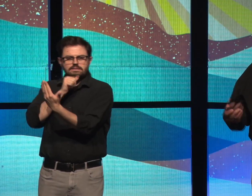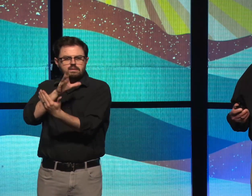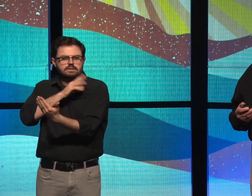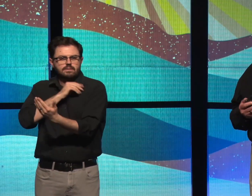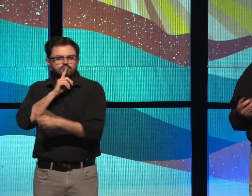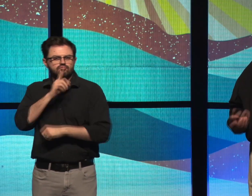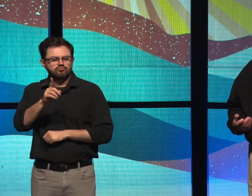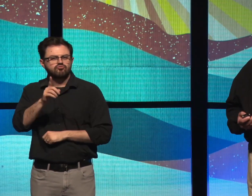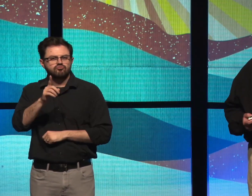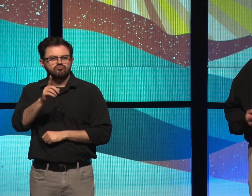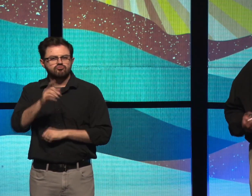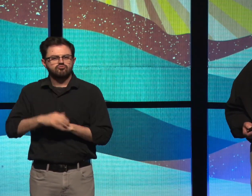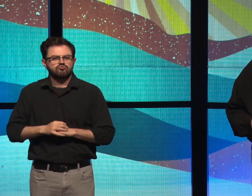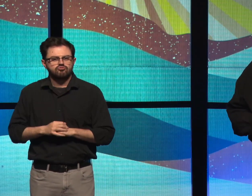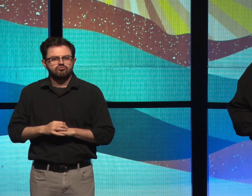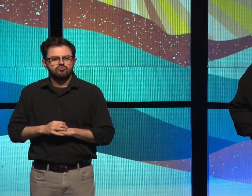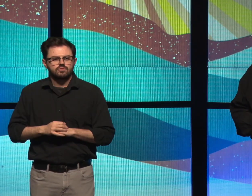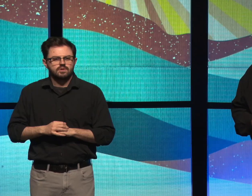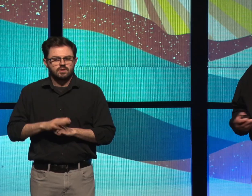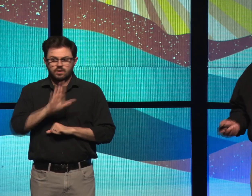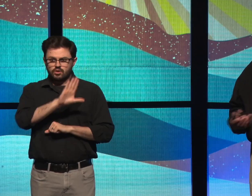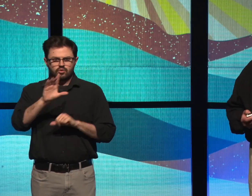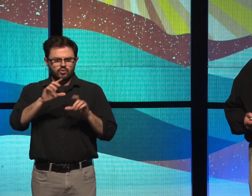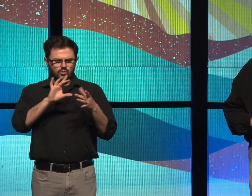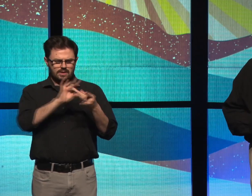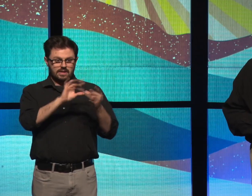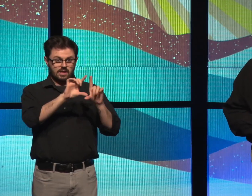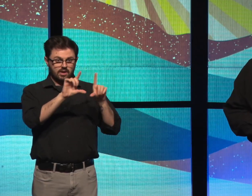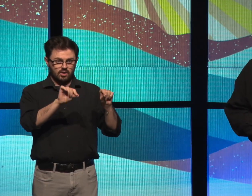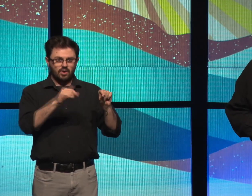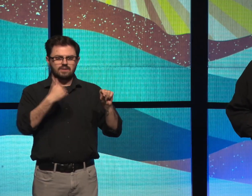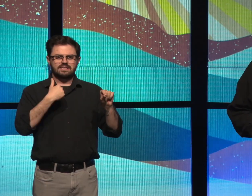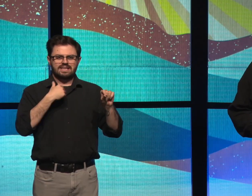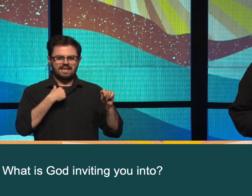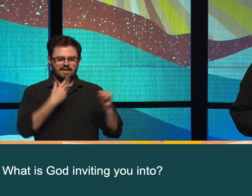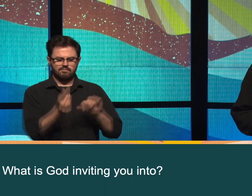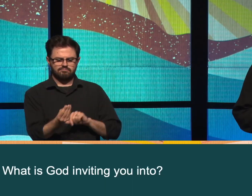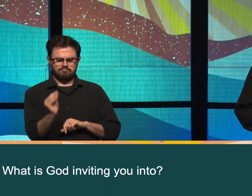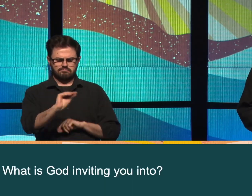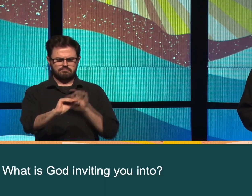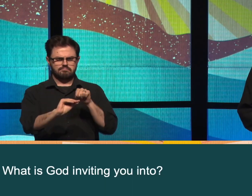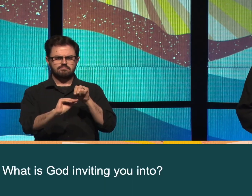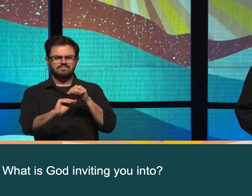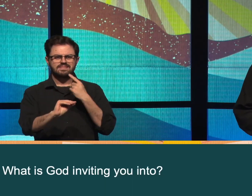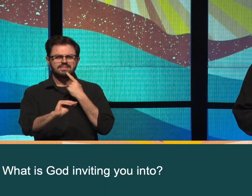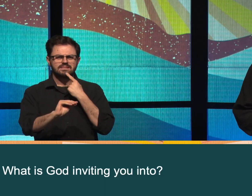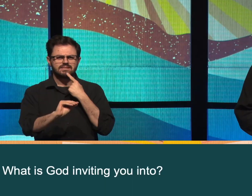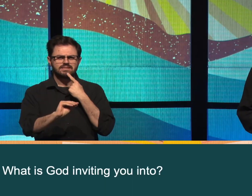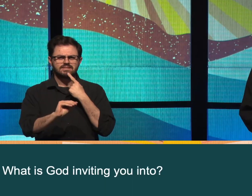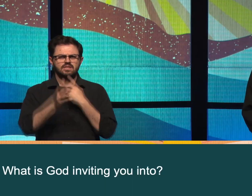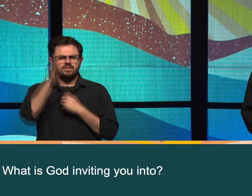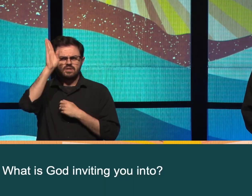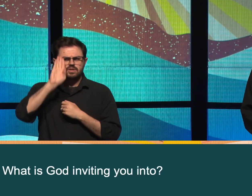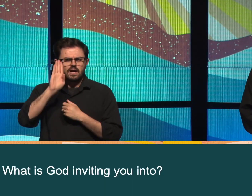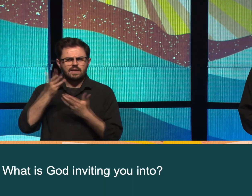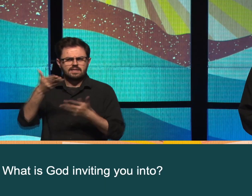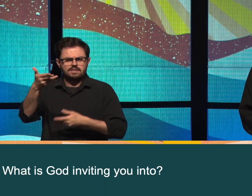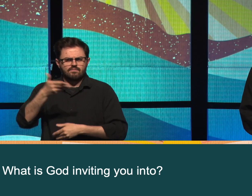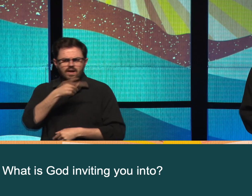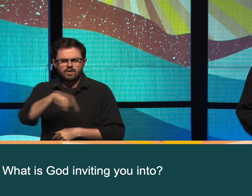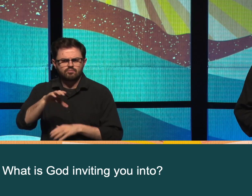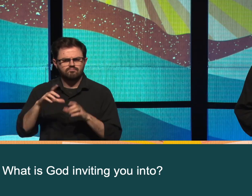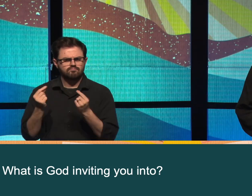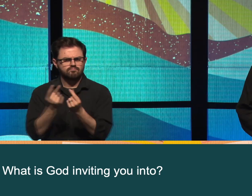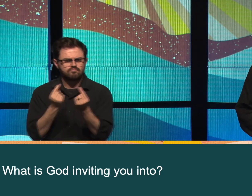there's a section called "What is God inviting you into?" on the back, and as you're filling out the Connect card, if you want to check any of